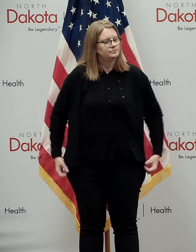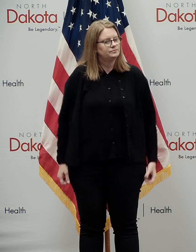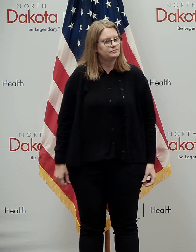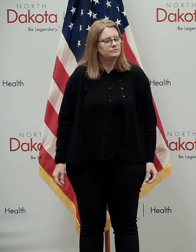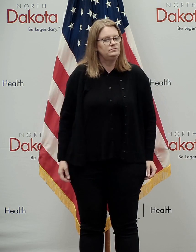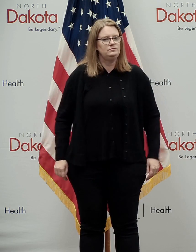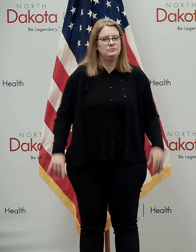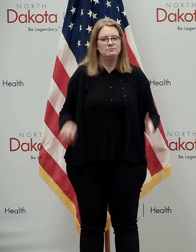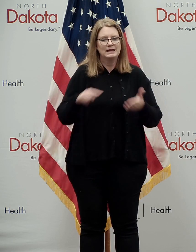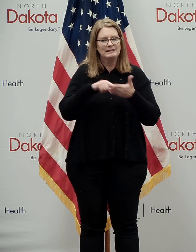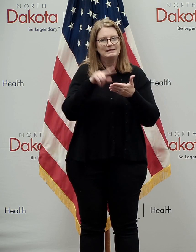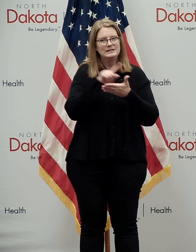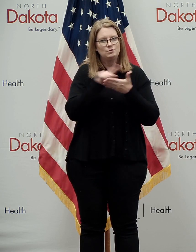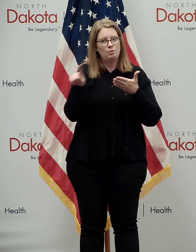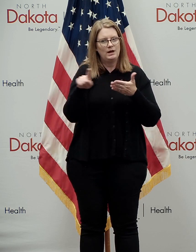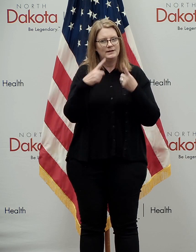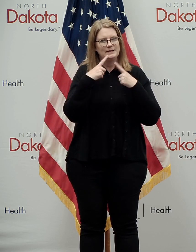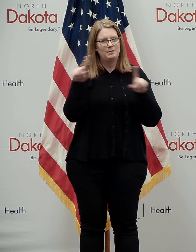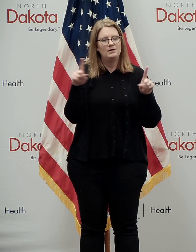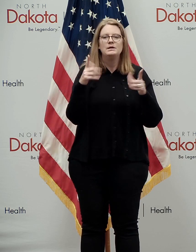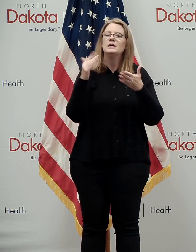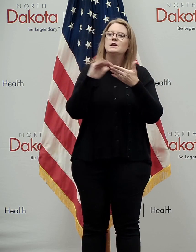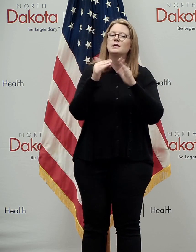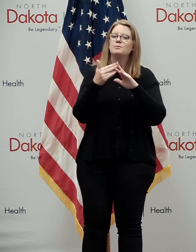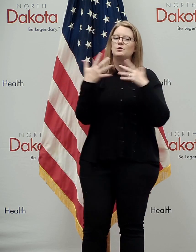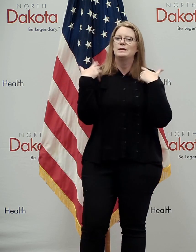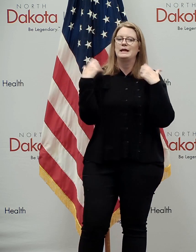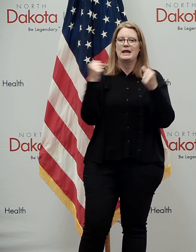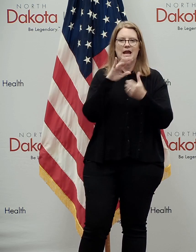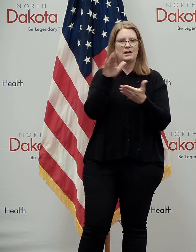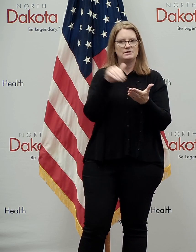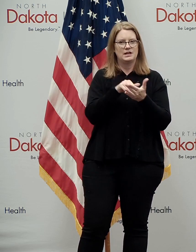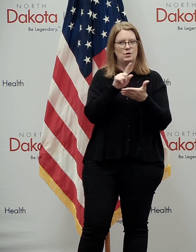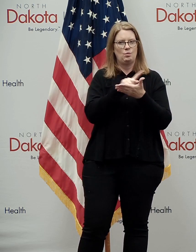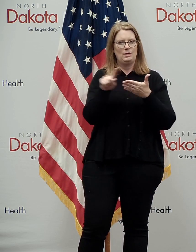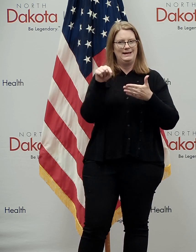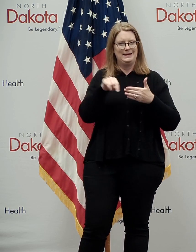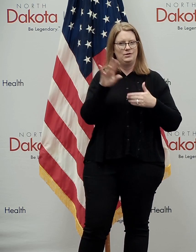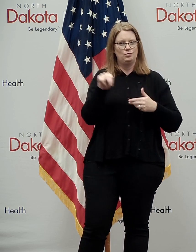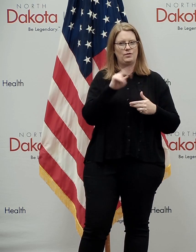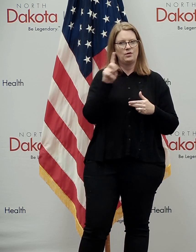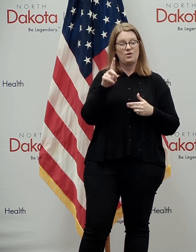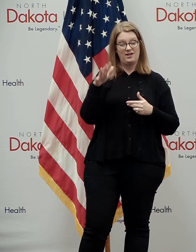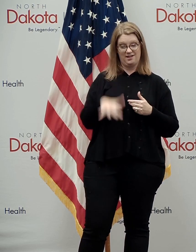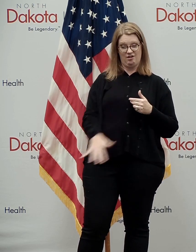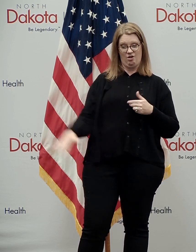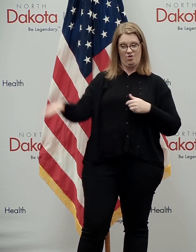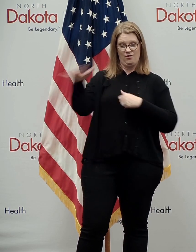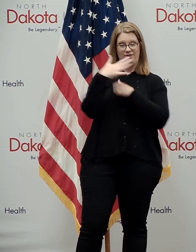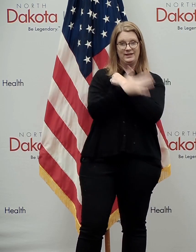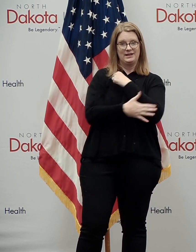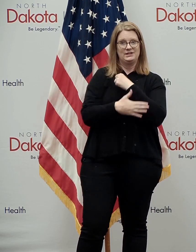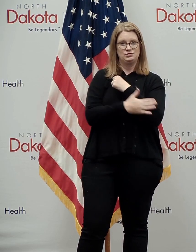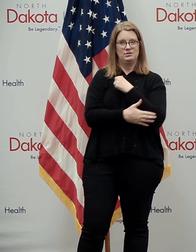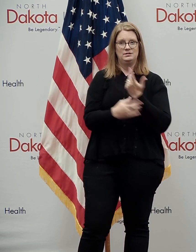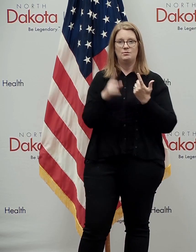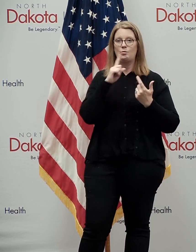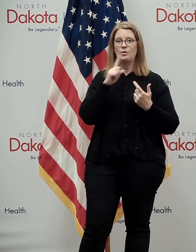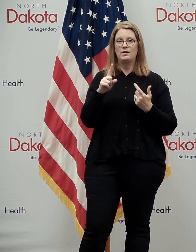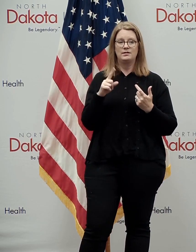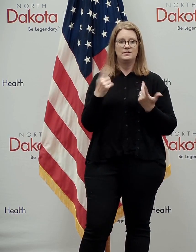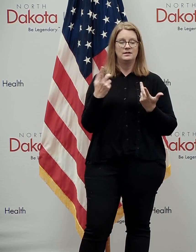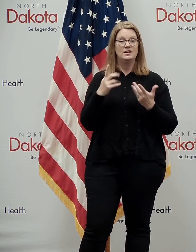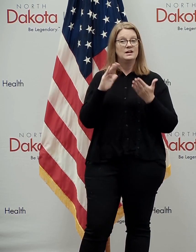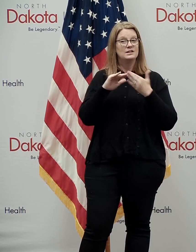This week has been declared Community Health Center Week in North Dakota and nationally. And today we'd like to share our gratitude with